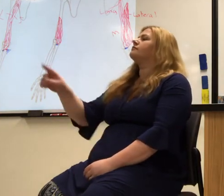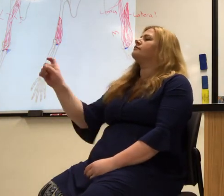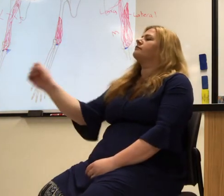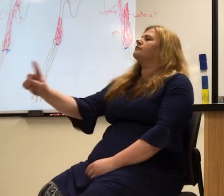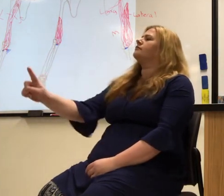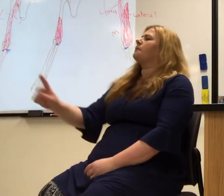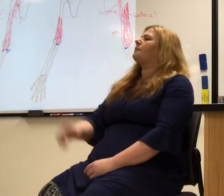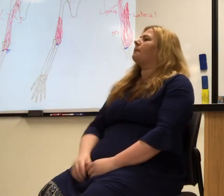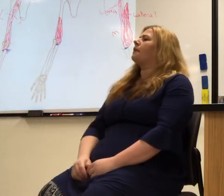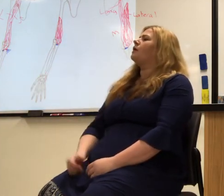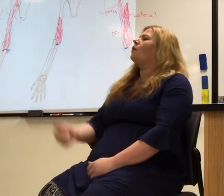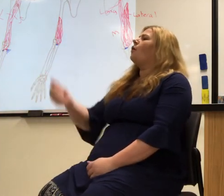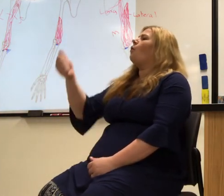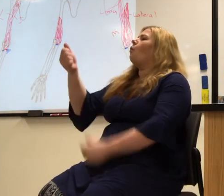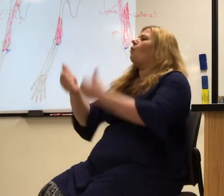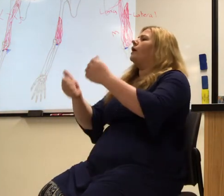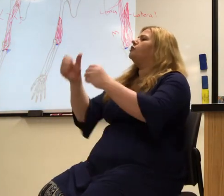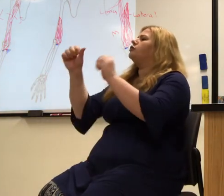flex arm?